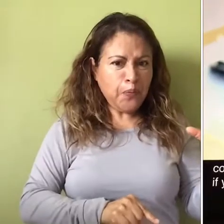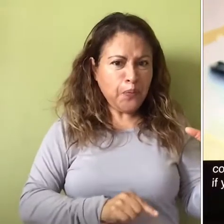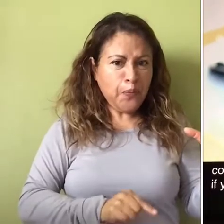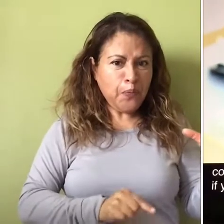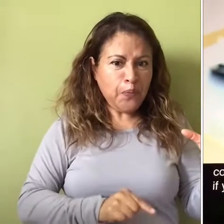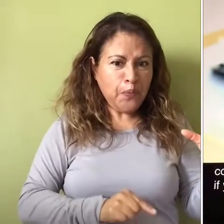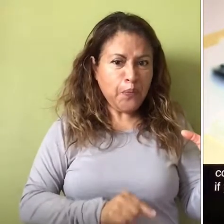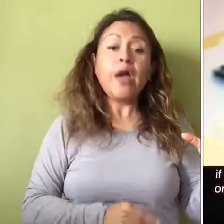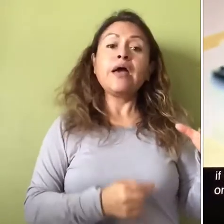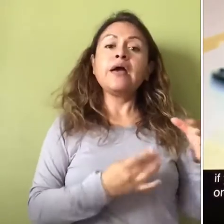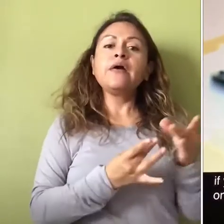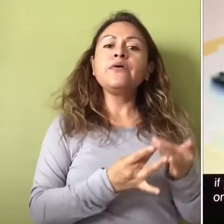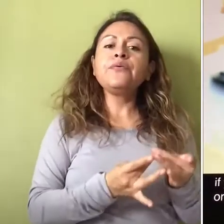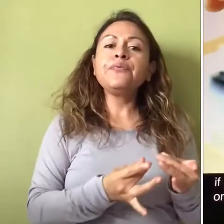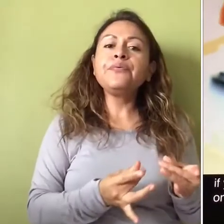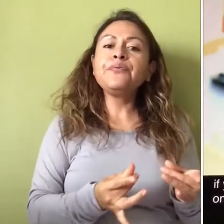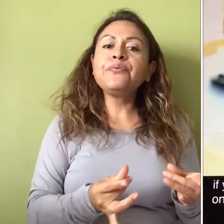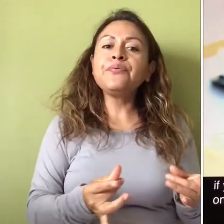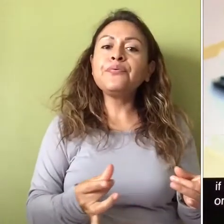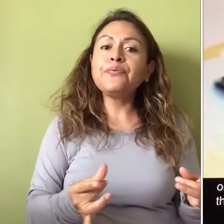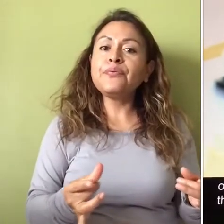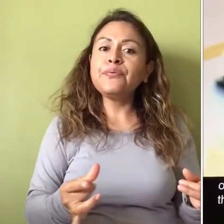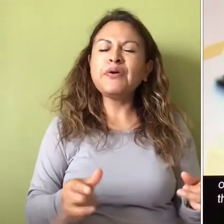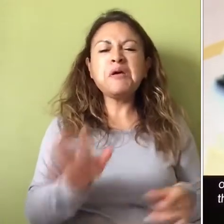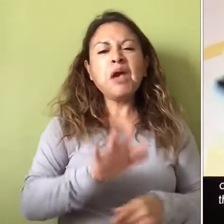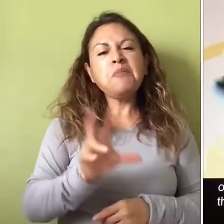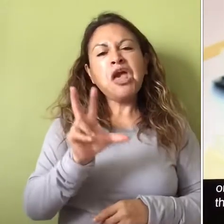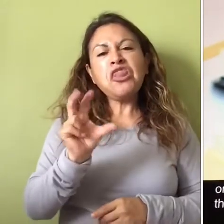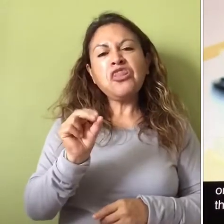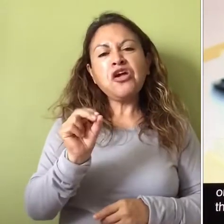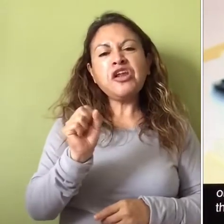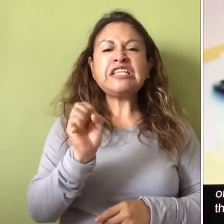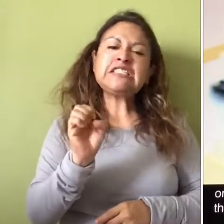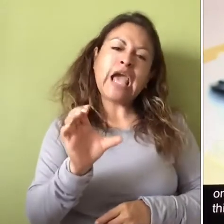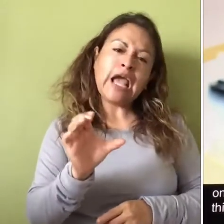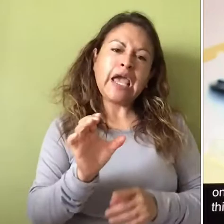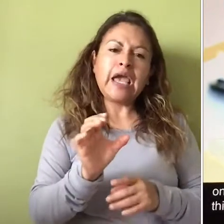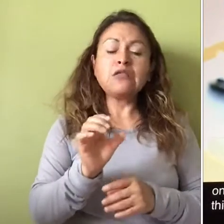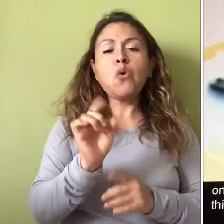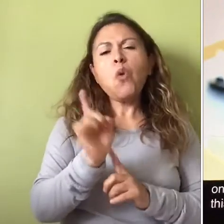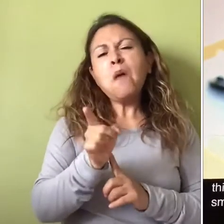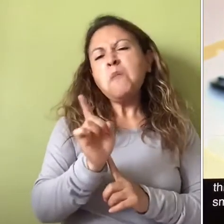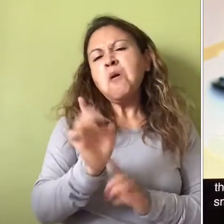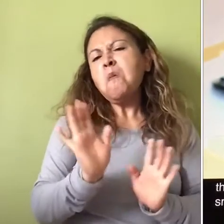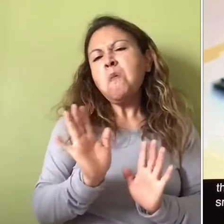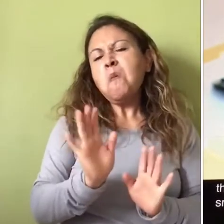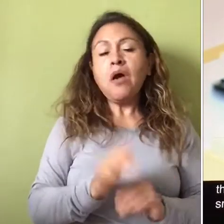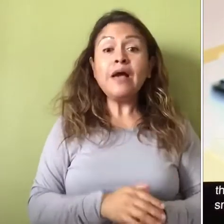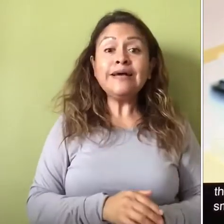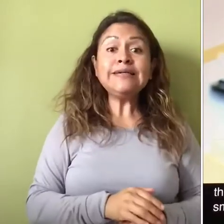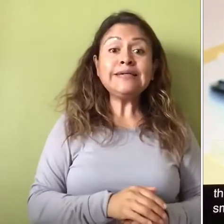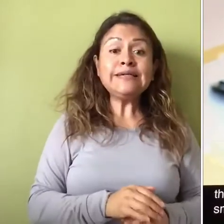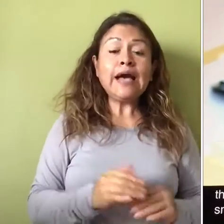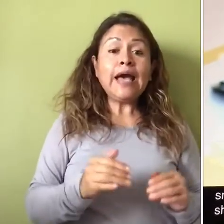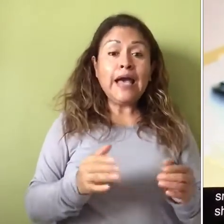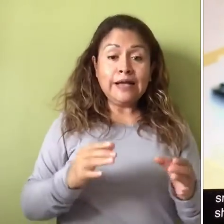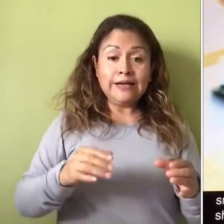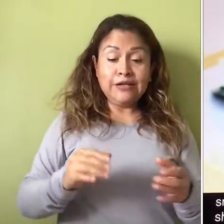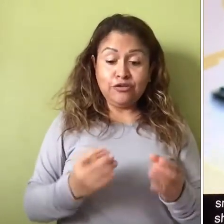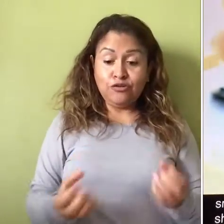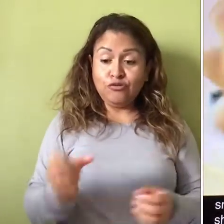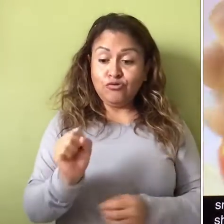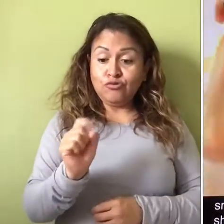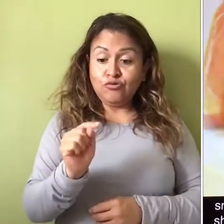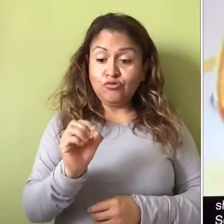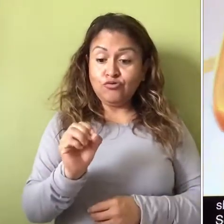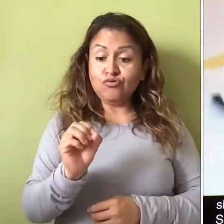smooth puree here. Shouldn't take any more than 30 seconds to a minute on a good blender. Now at my stove, I've got a 1.5 quart saucepan